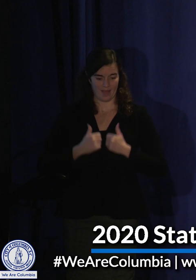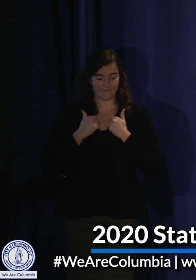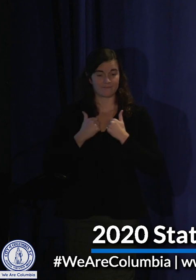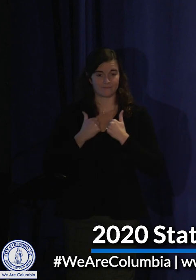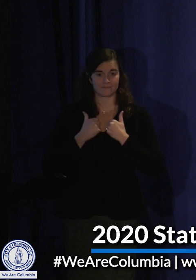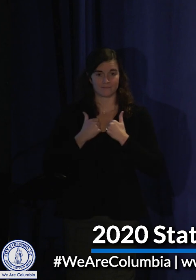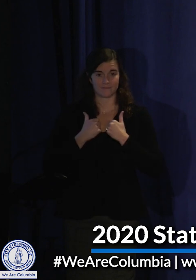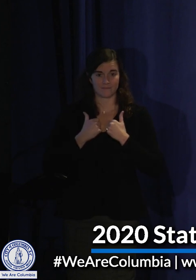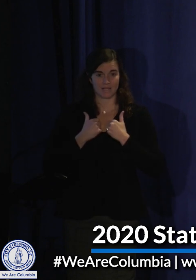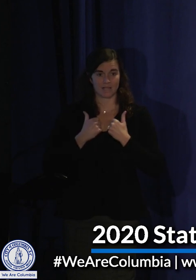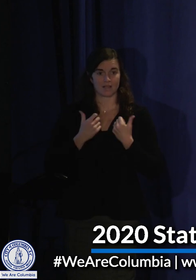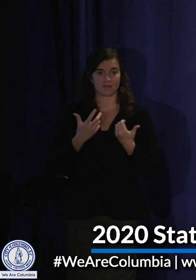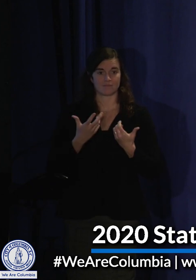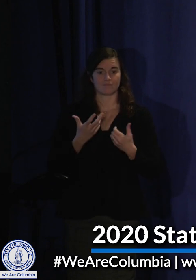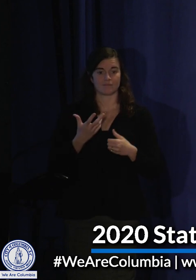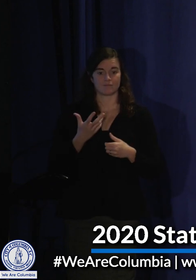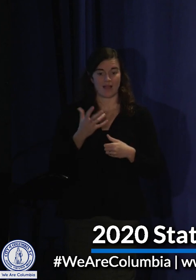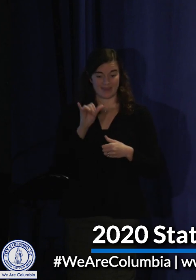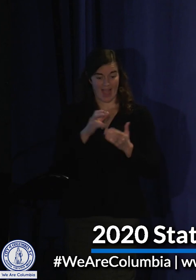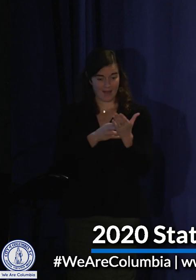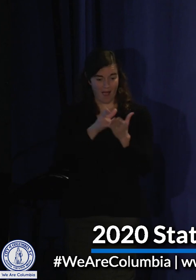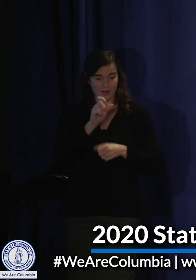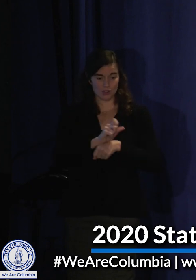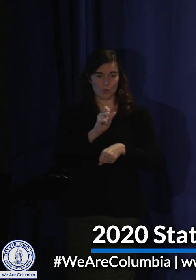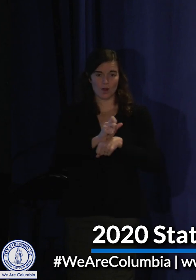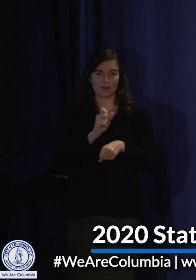shame in honest work.